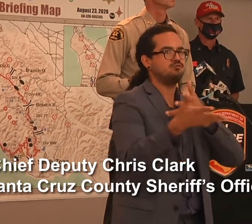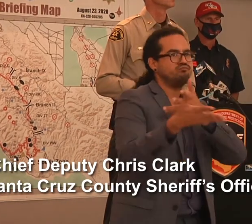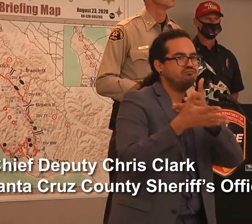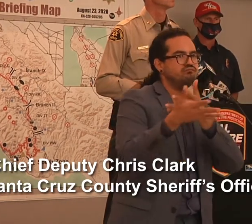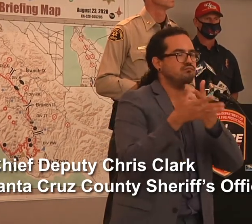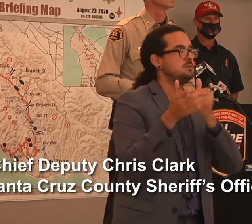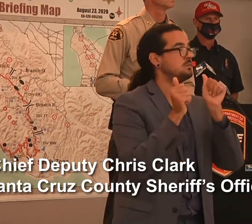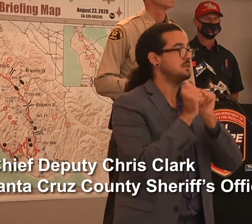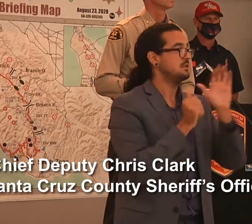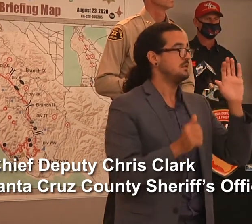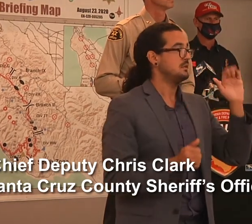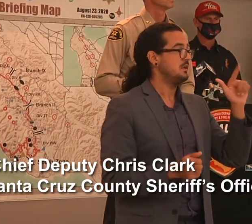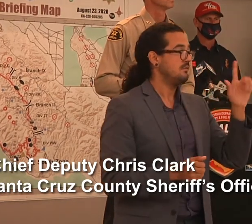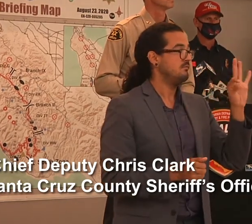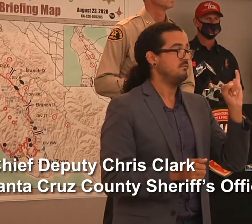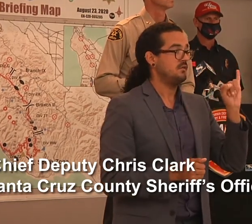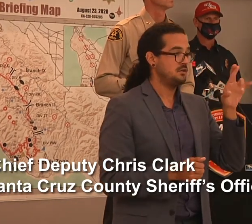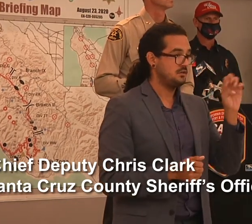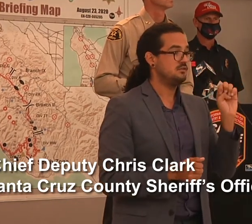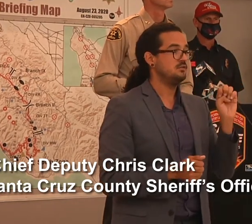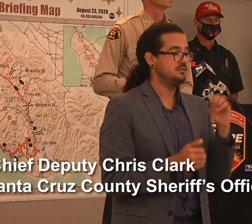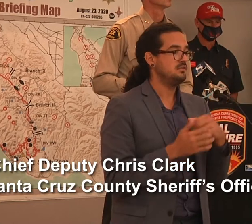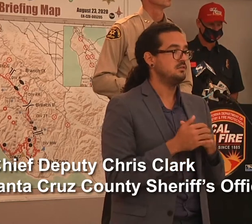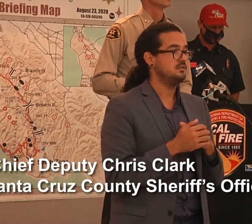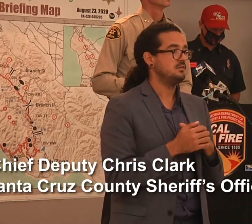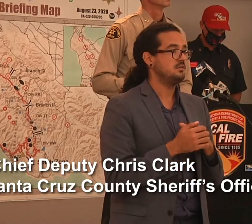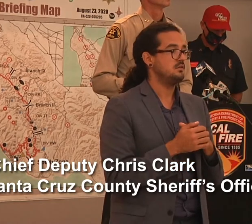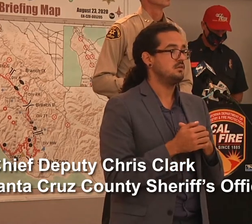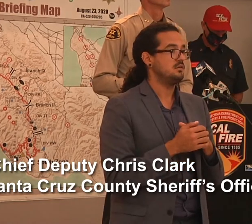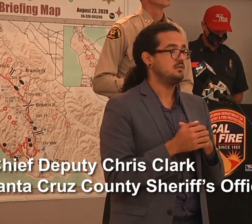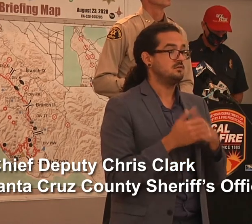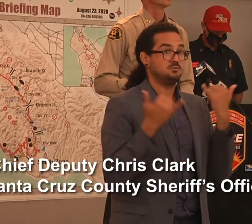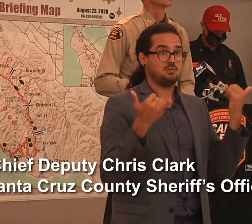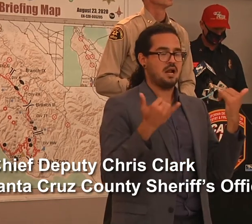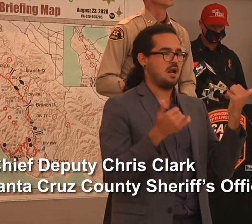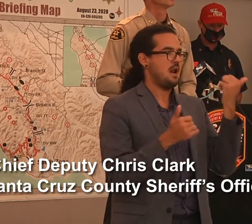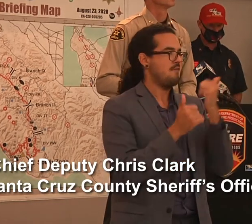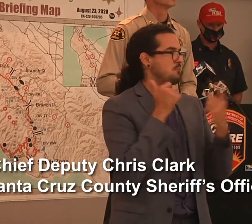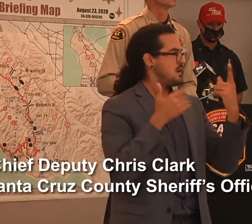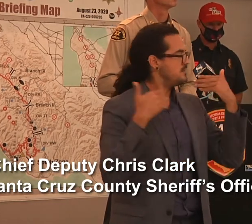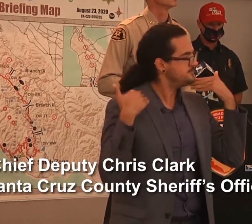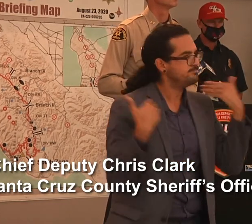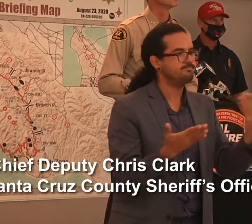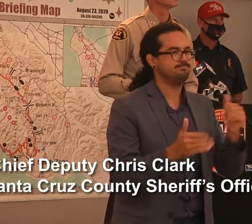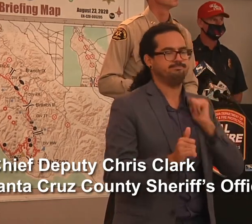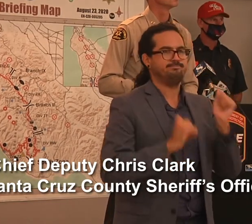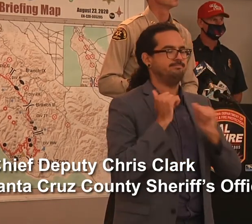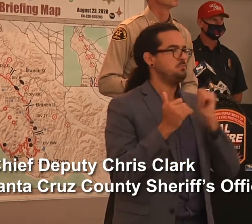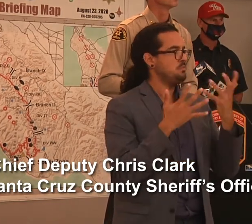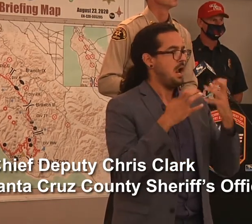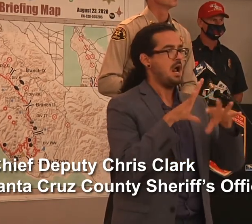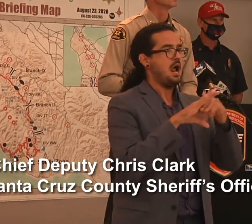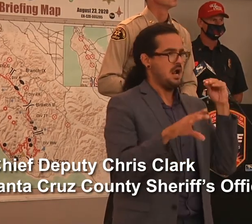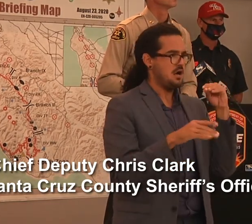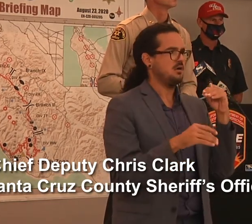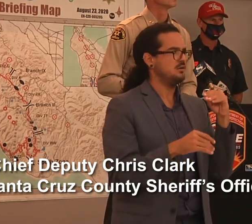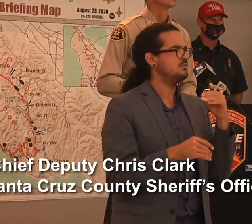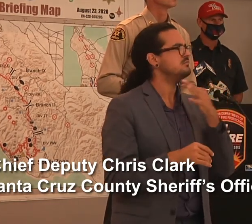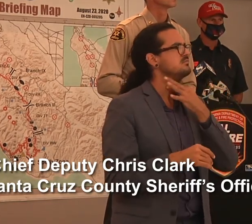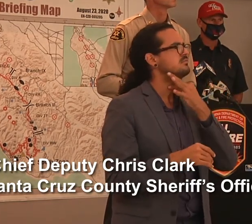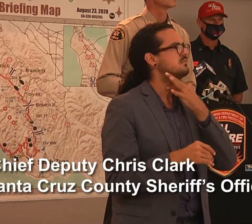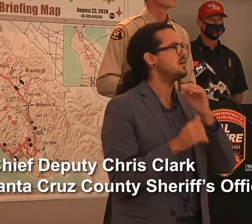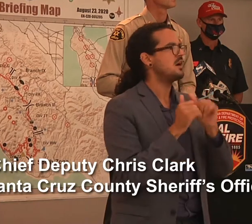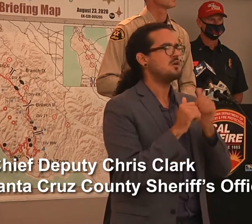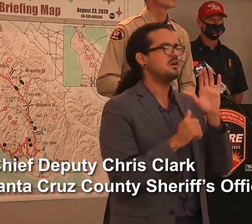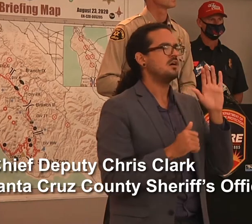proactive about doing evacuations. But how has CAL FIRE been in terms of communicating with your office and your